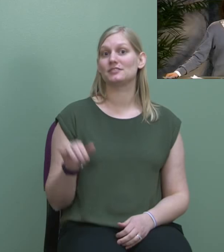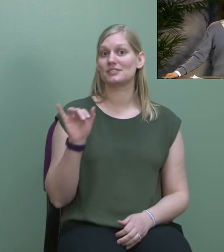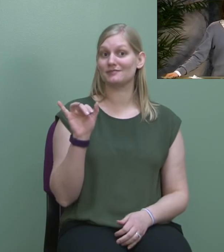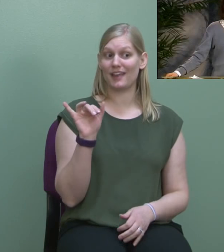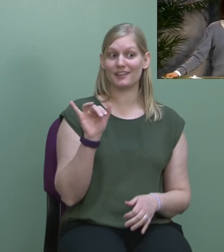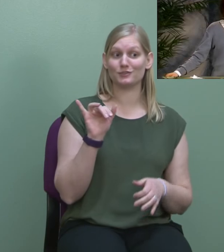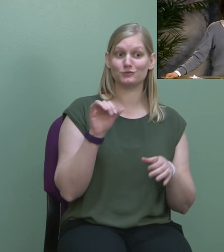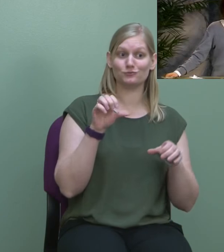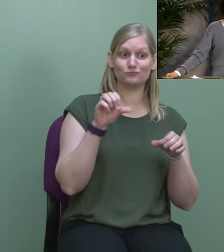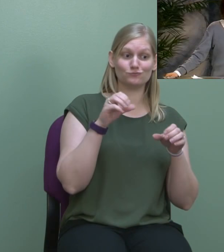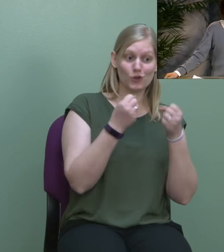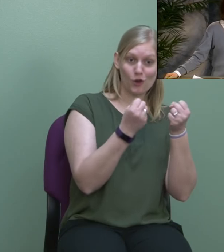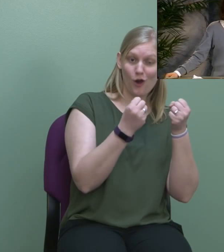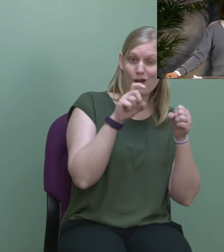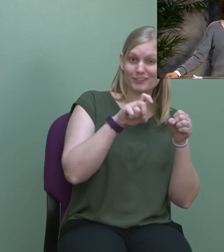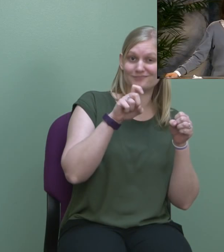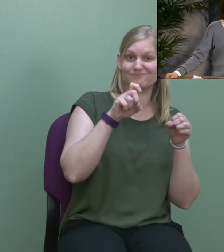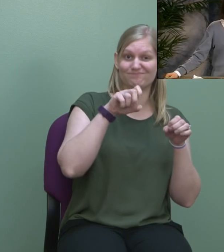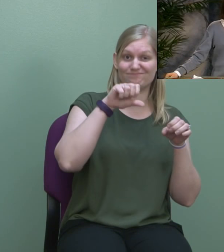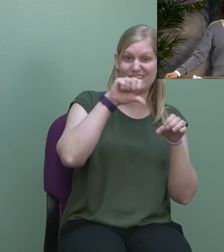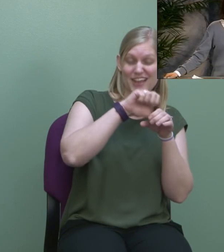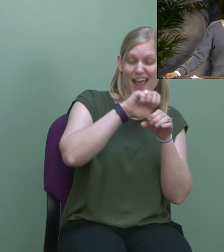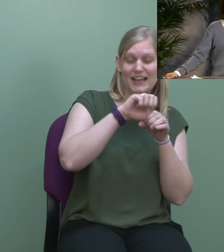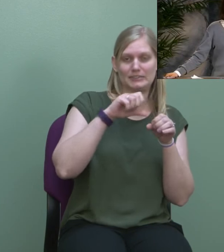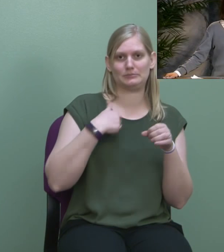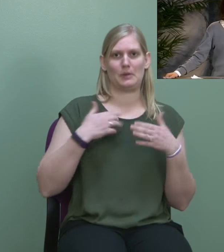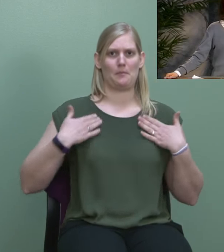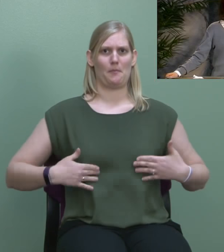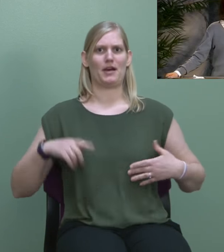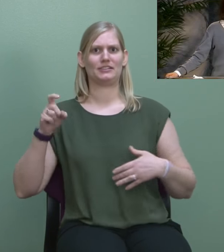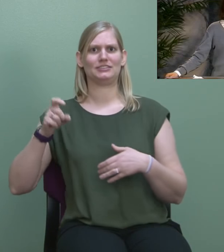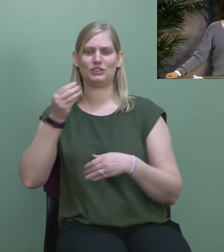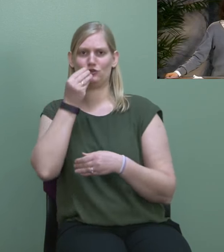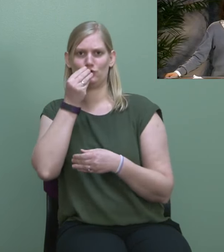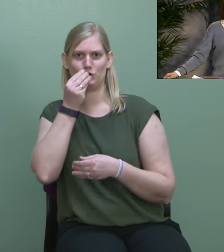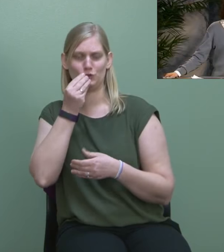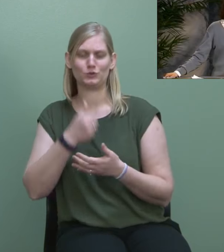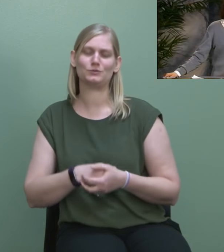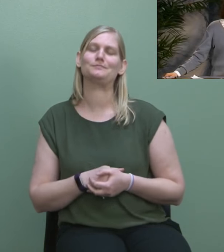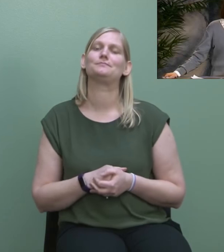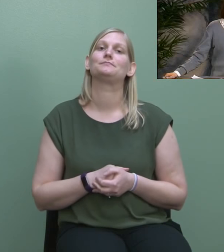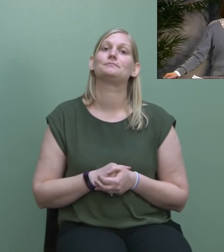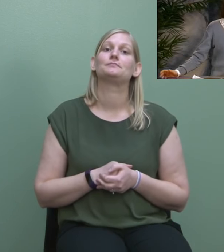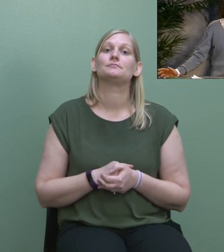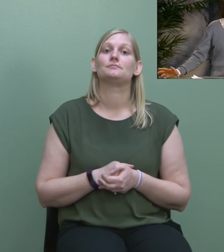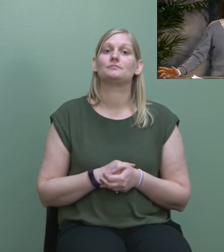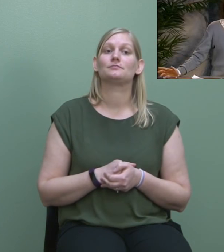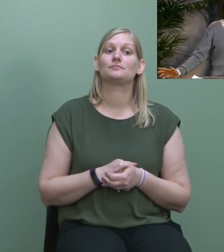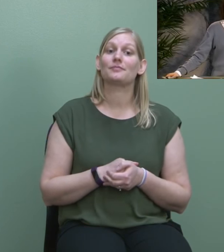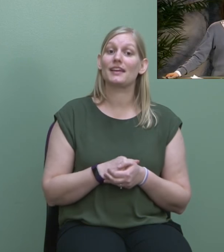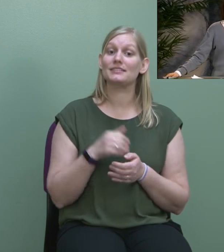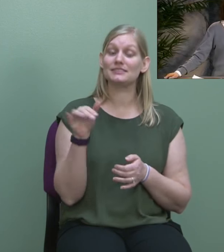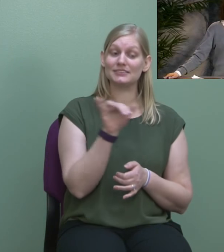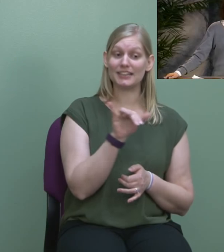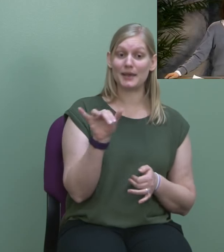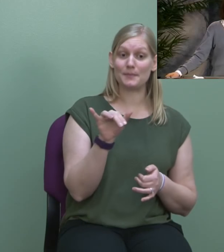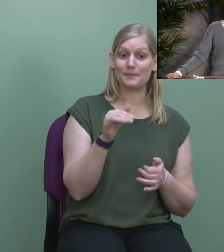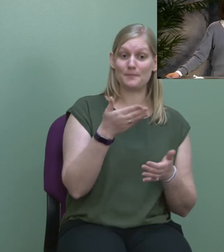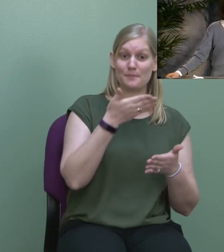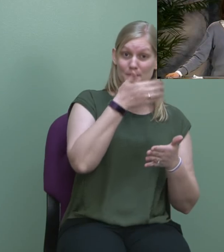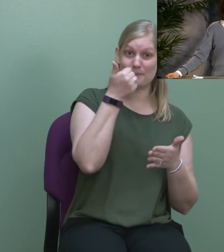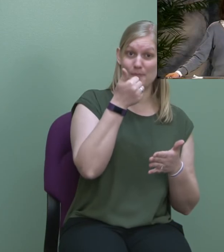fuel our bodies. And also, just like gasoline in a car, the cleaner the fuel, the better the engine runs.